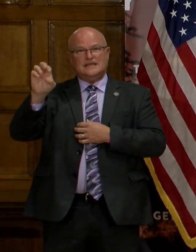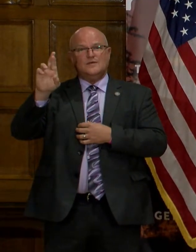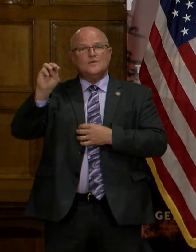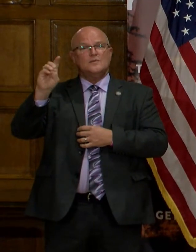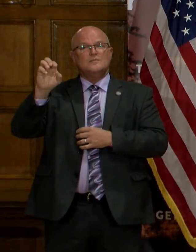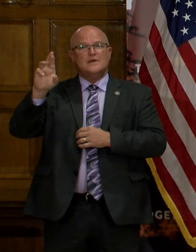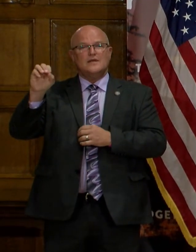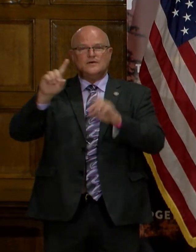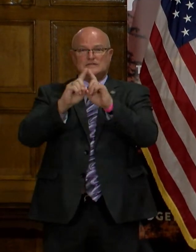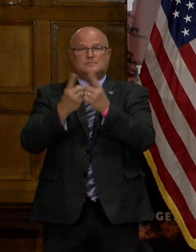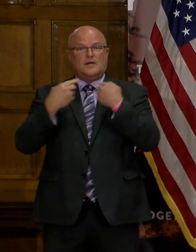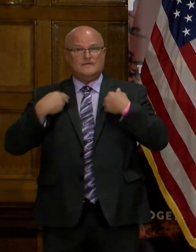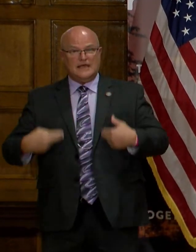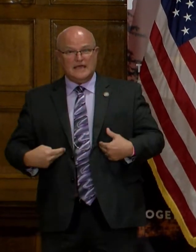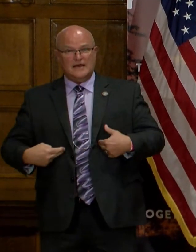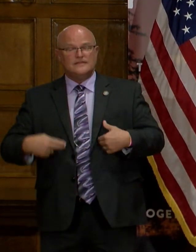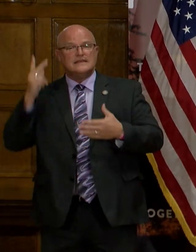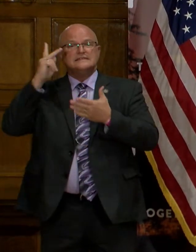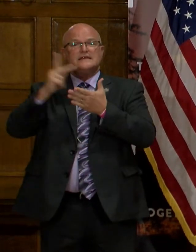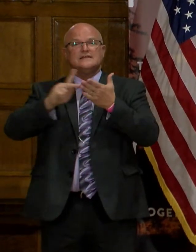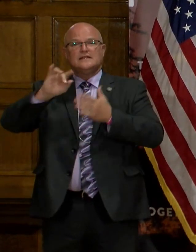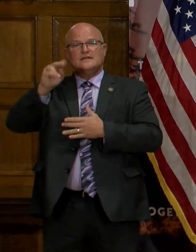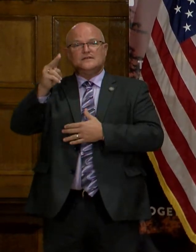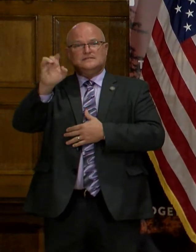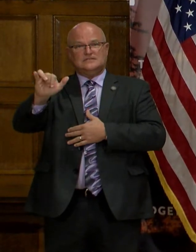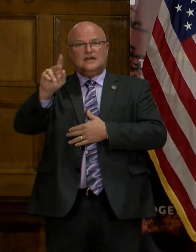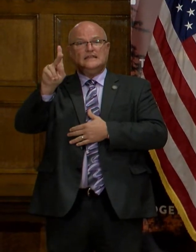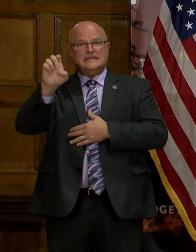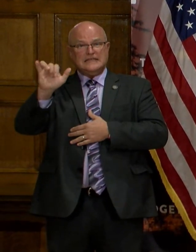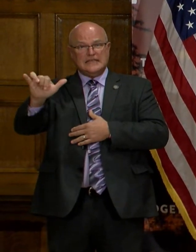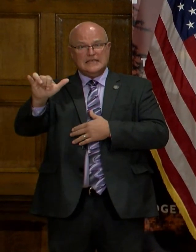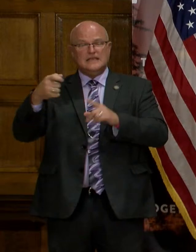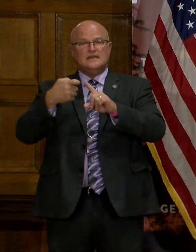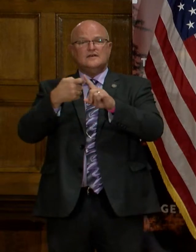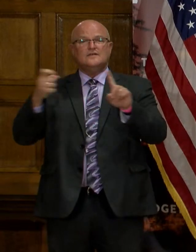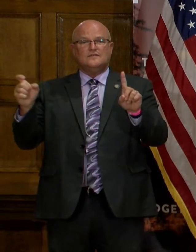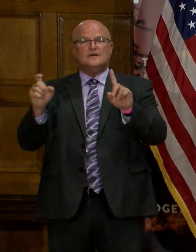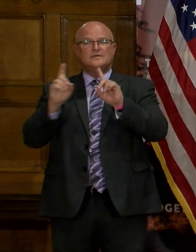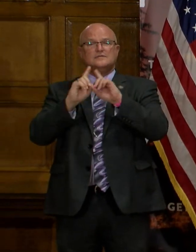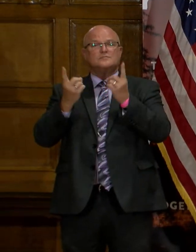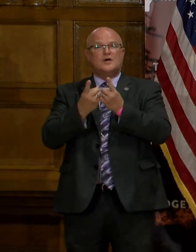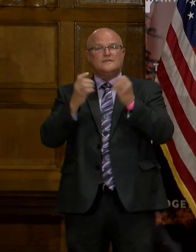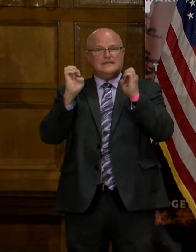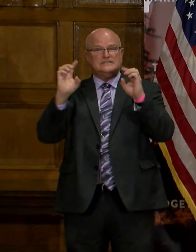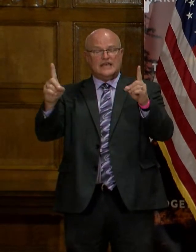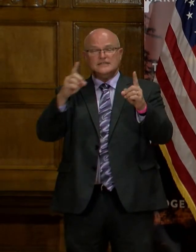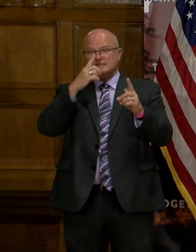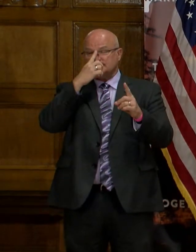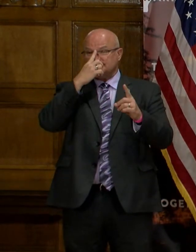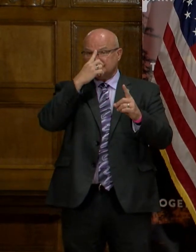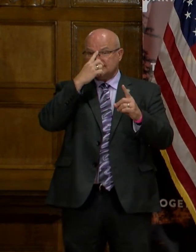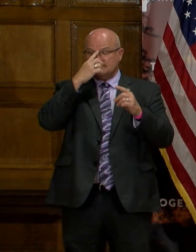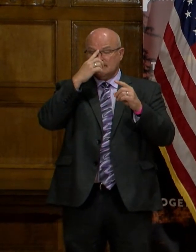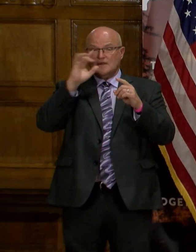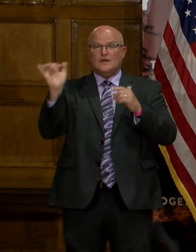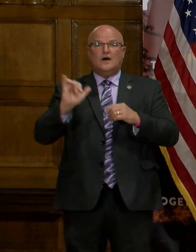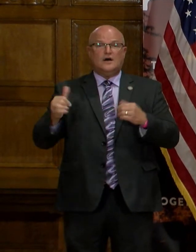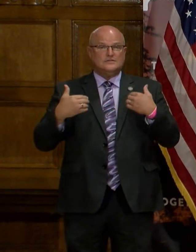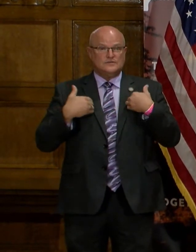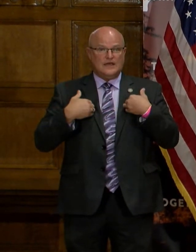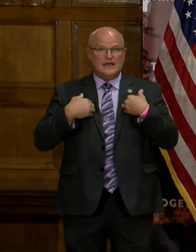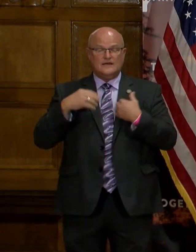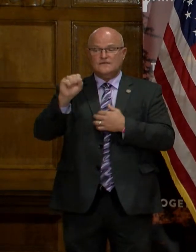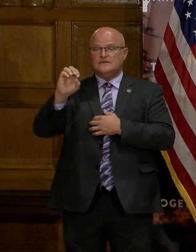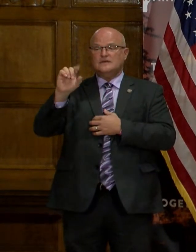the Department of Health, Secretary Johnny Key of the Secretary of the Department of Education. We also